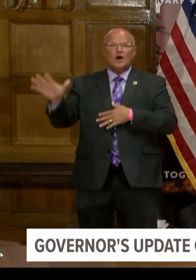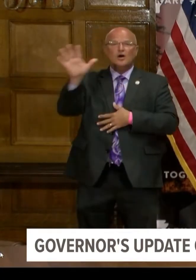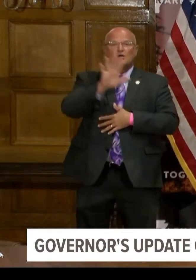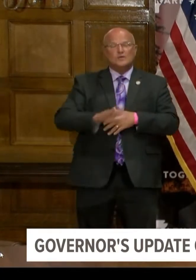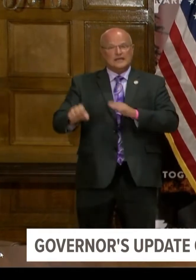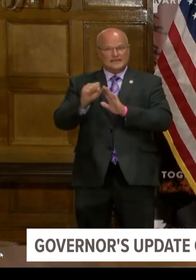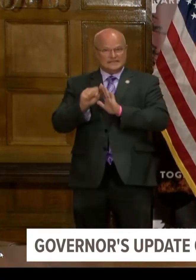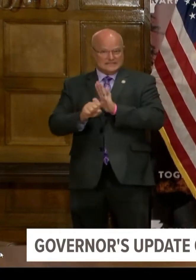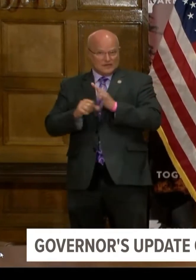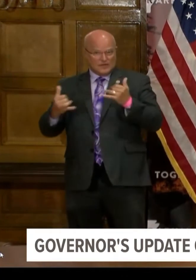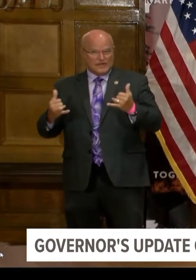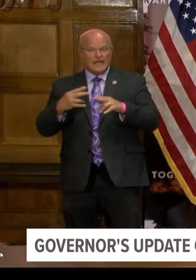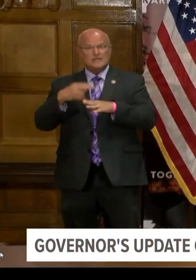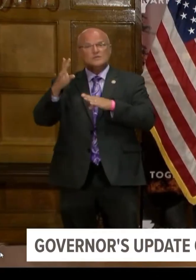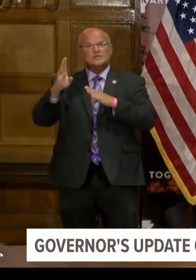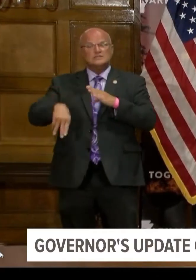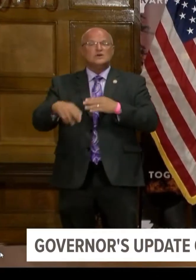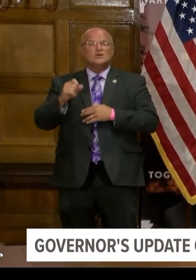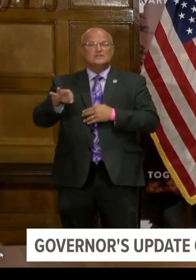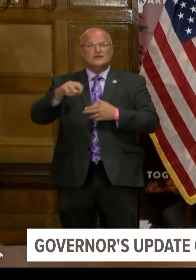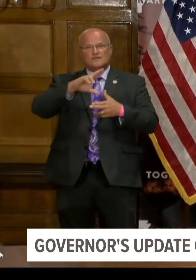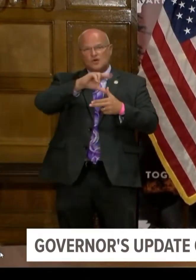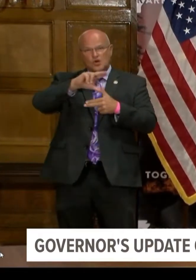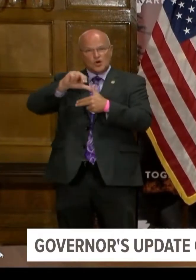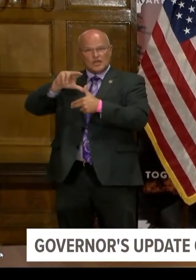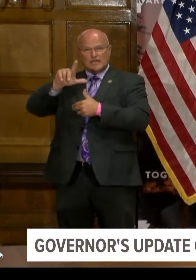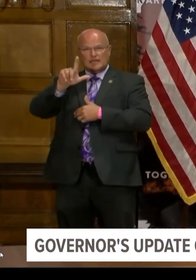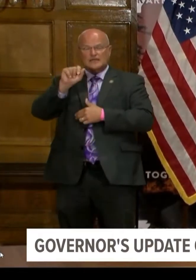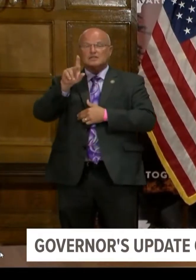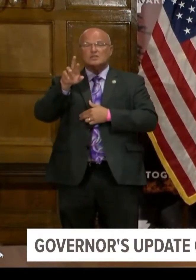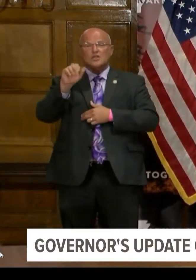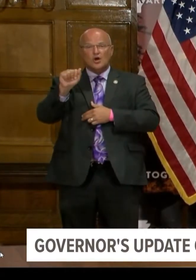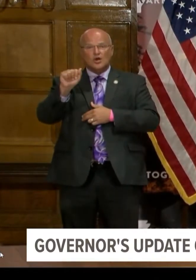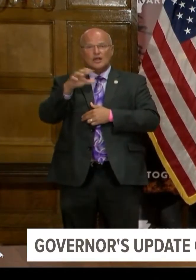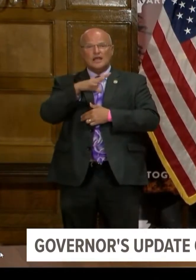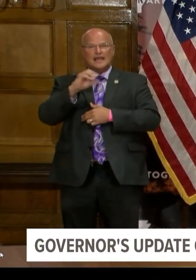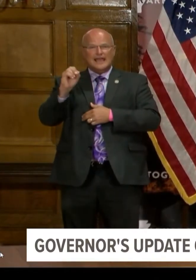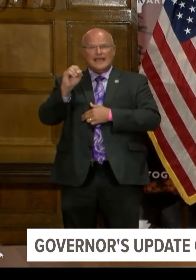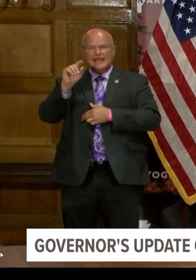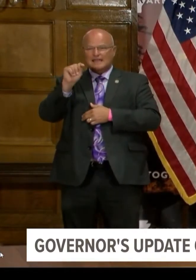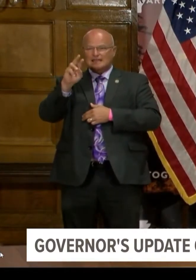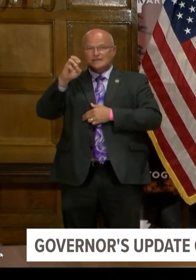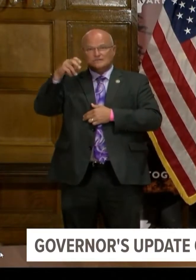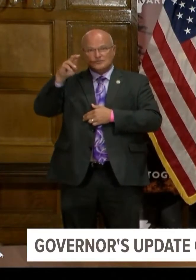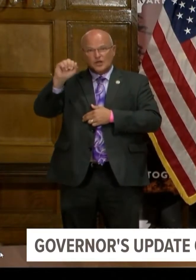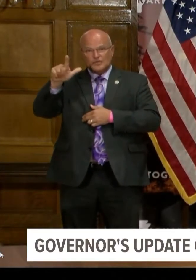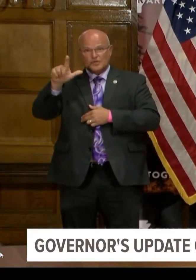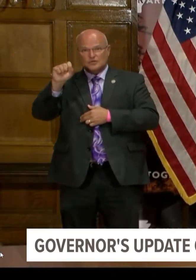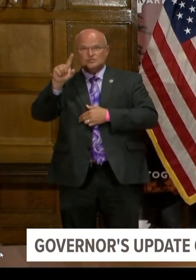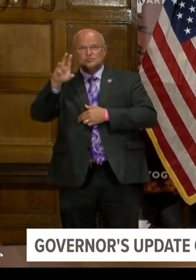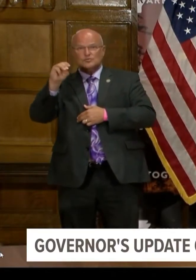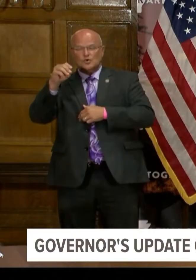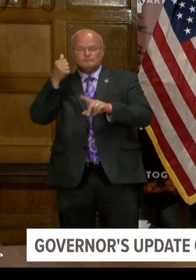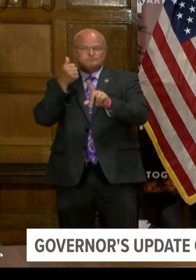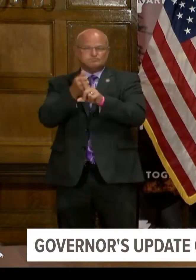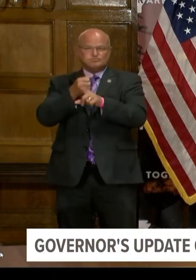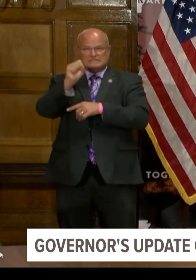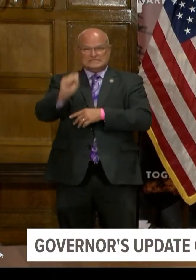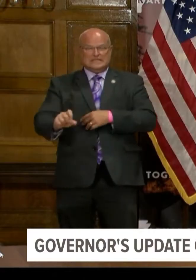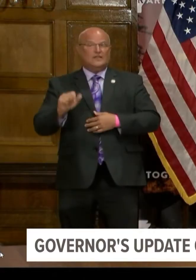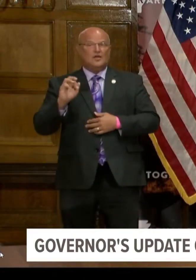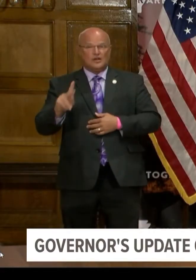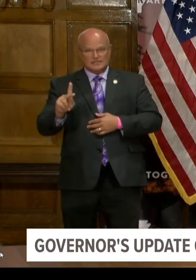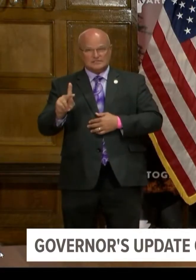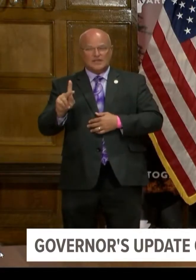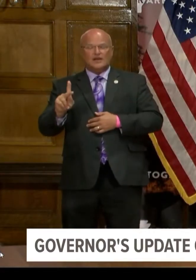state as a result of Hurricane Laura and the tropical storm that came into South Arkansas and